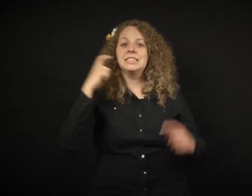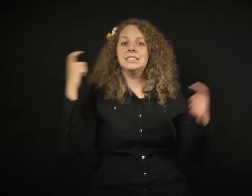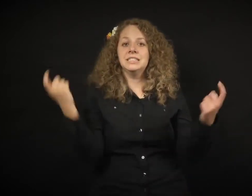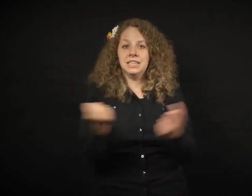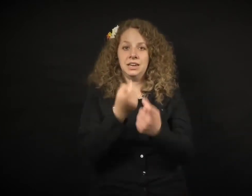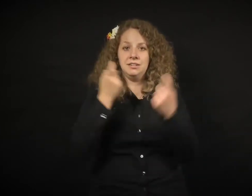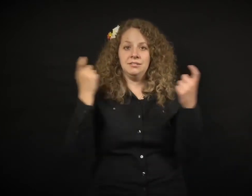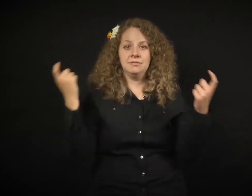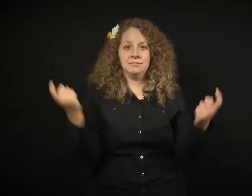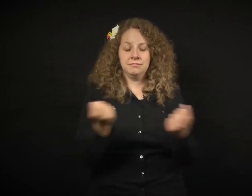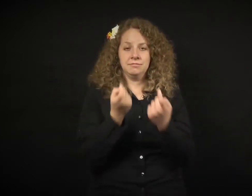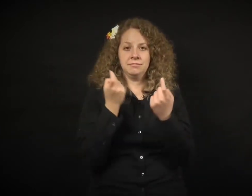Sin.